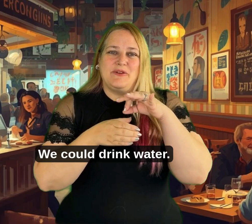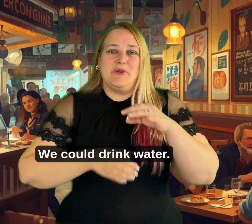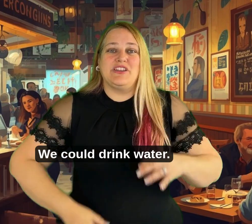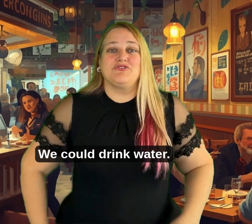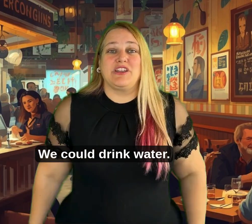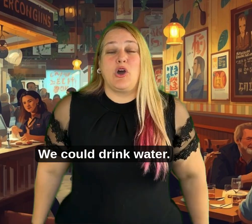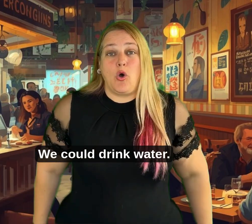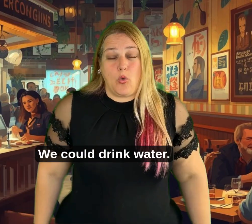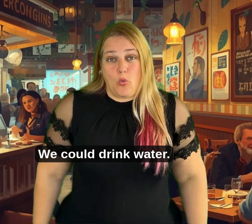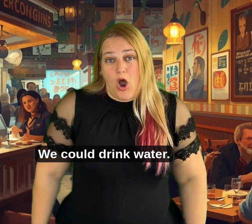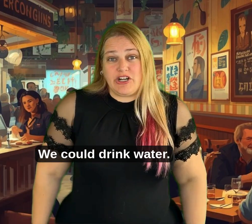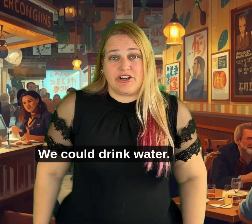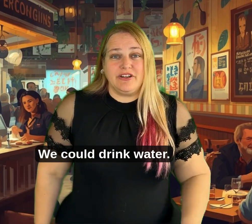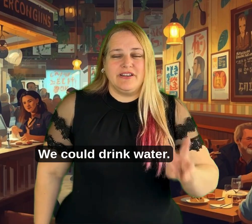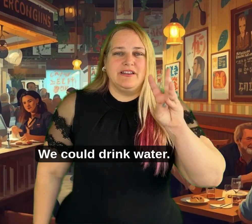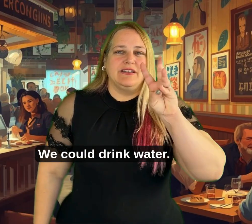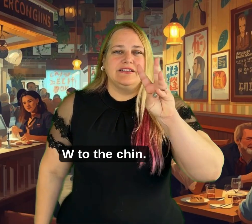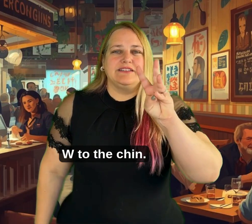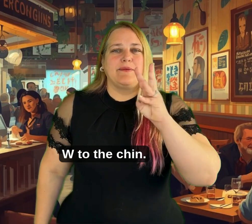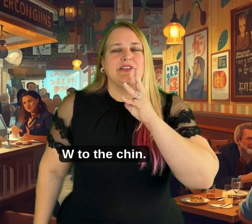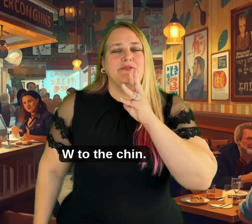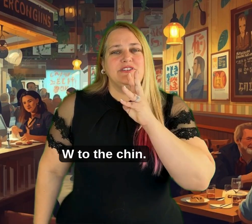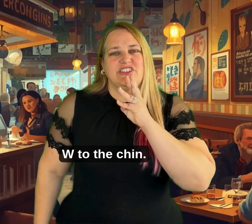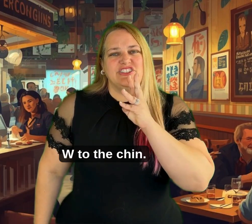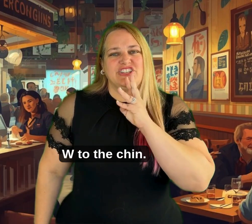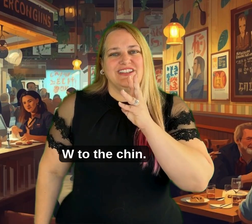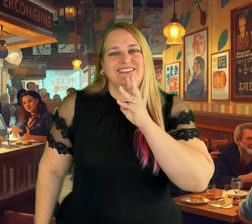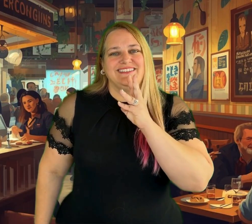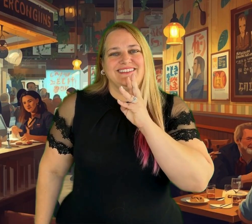We could drink water, W to the chin.